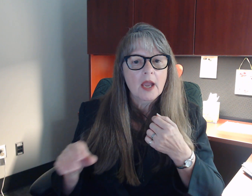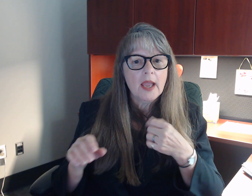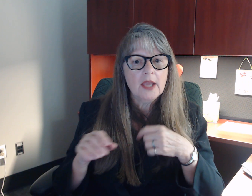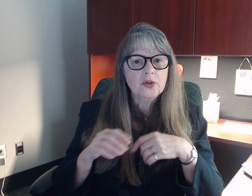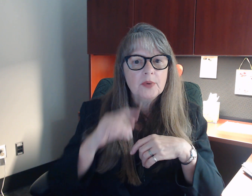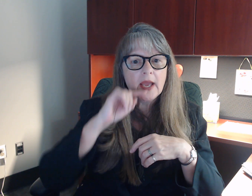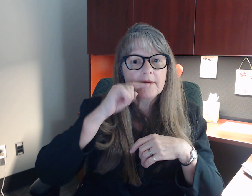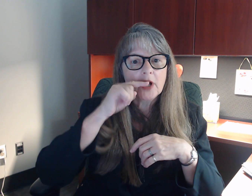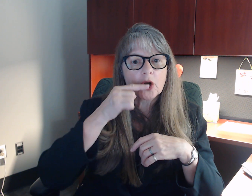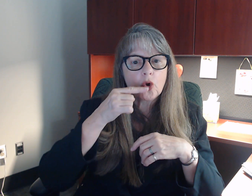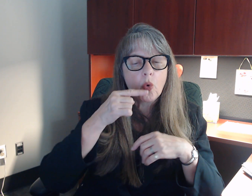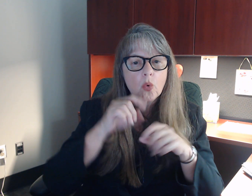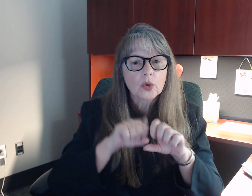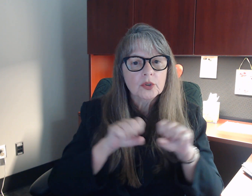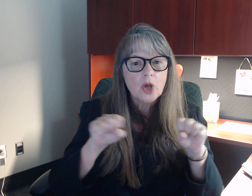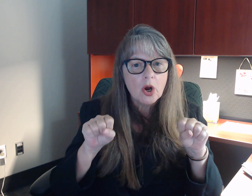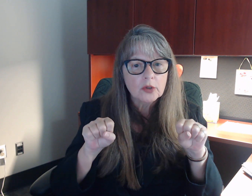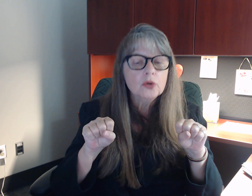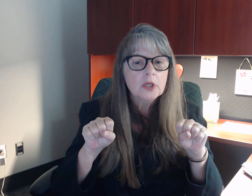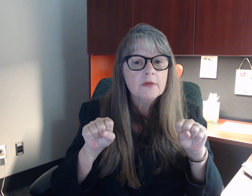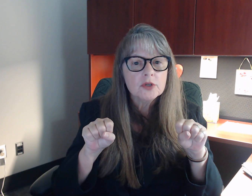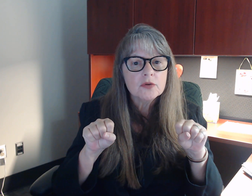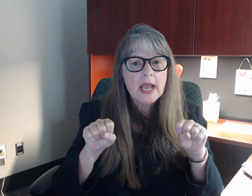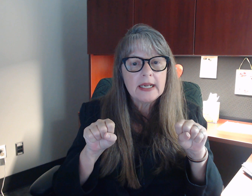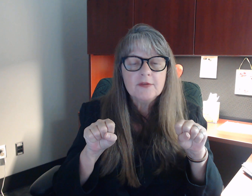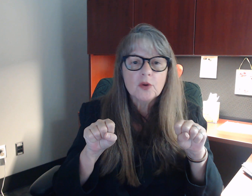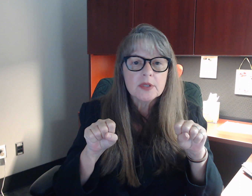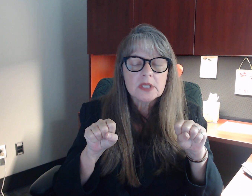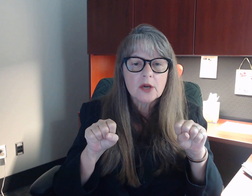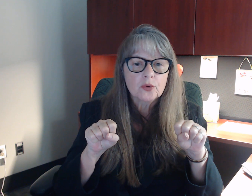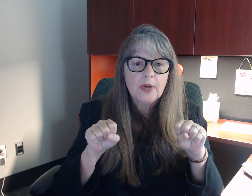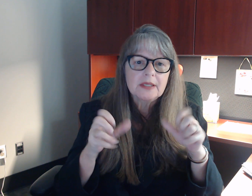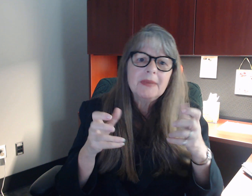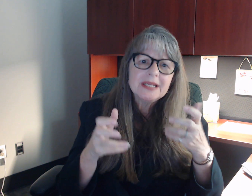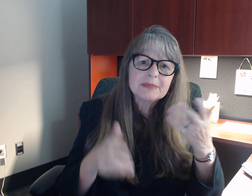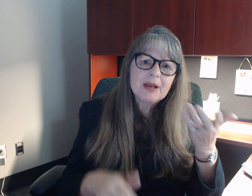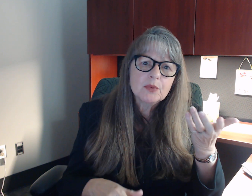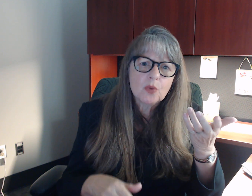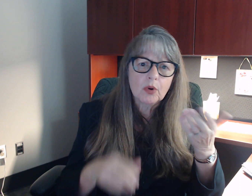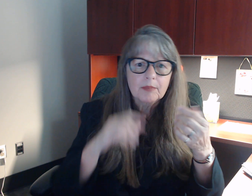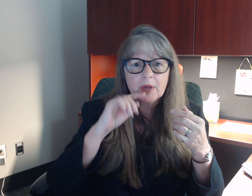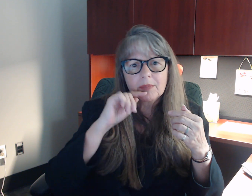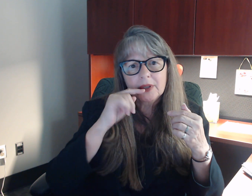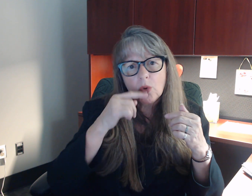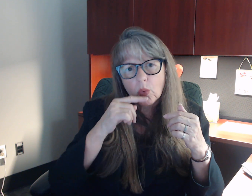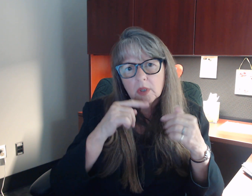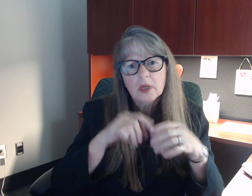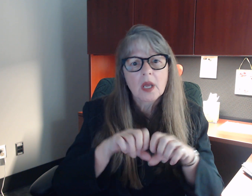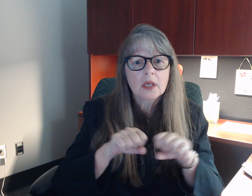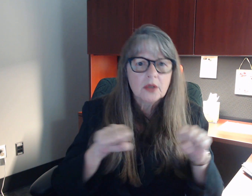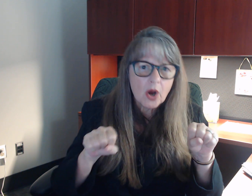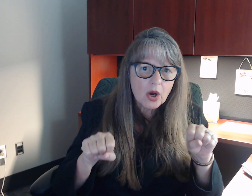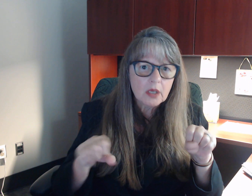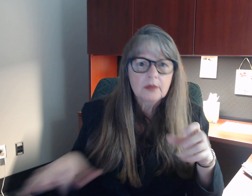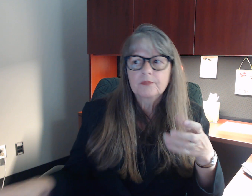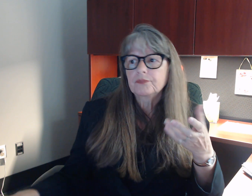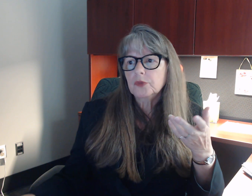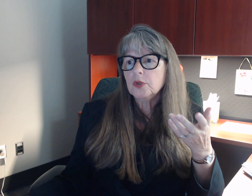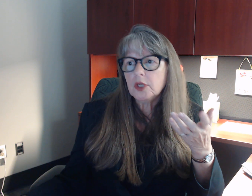and you would have a corn dog. You could even do that, even though it's not correct. I mean, it's made with cornmeal, but corn dog, you could even